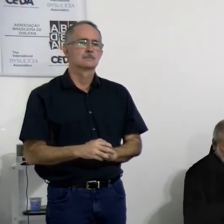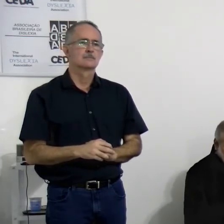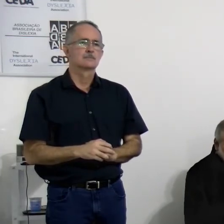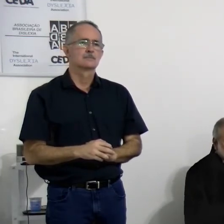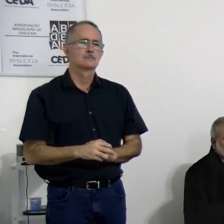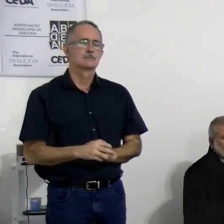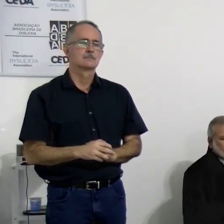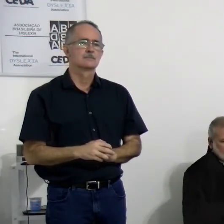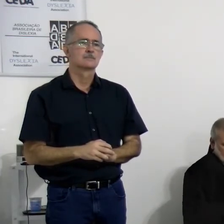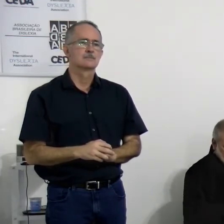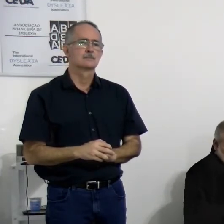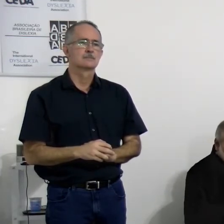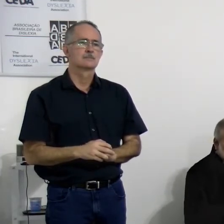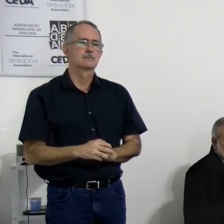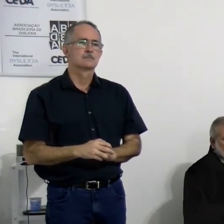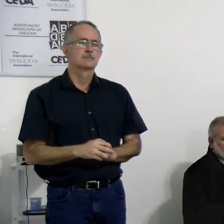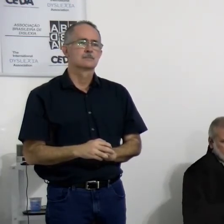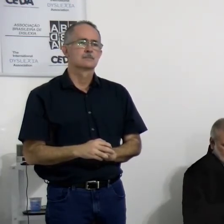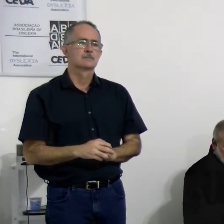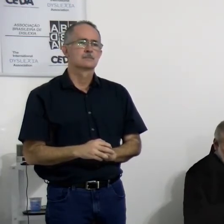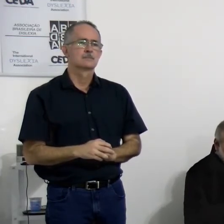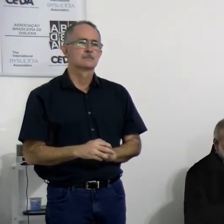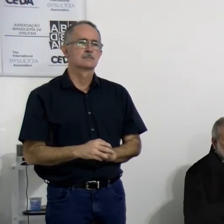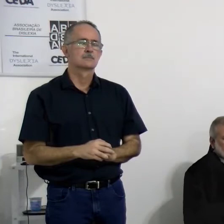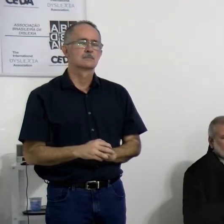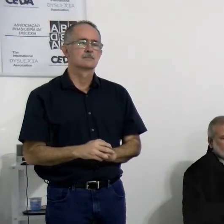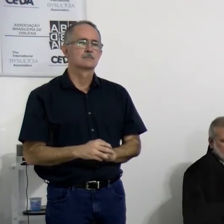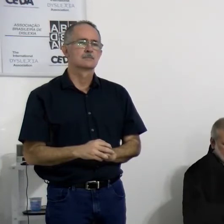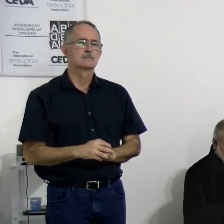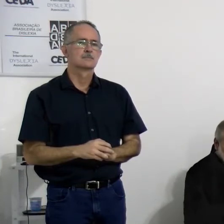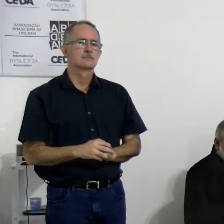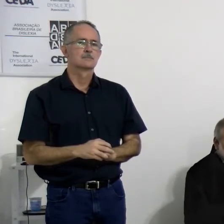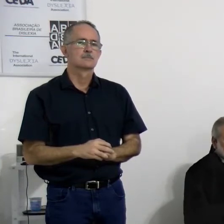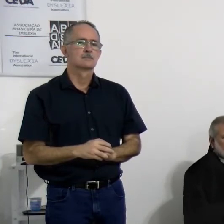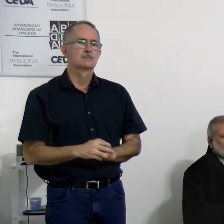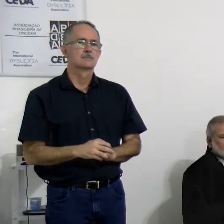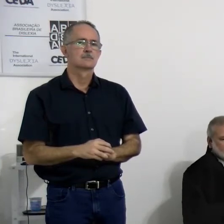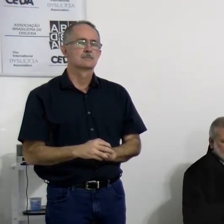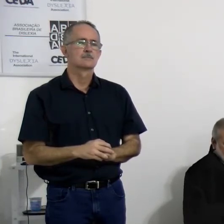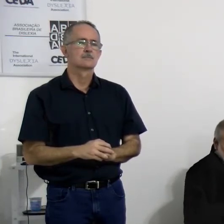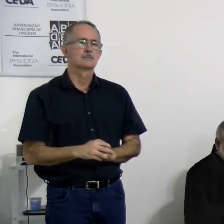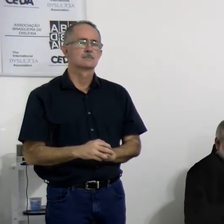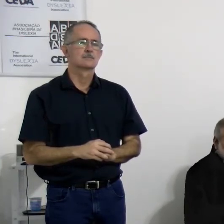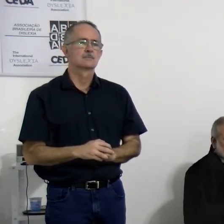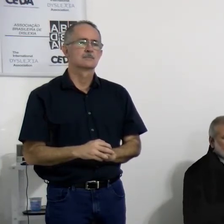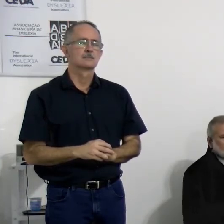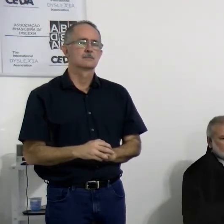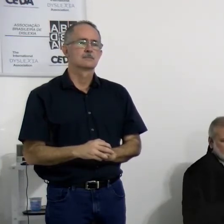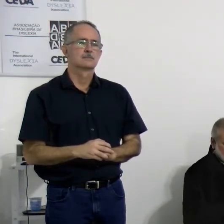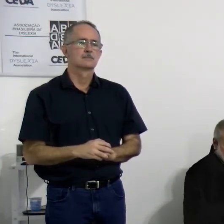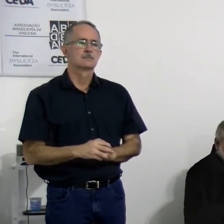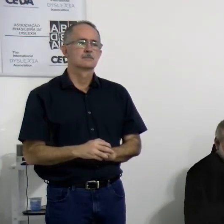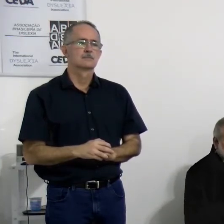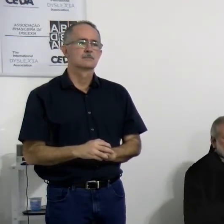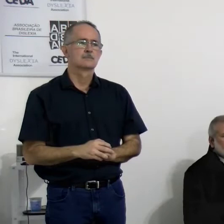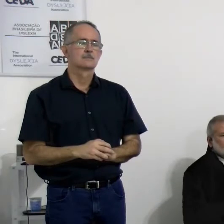iPad administered screening tool for using with children in kindergarten, early